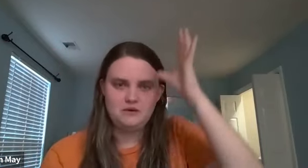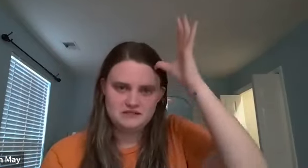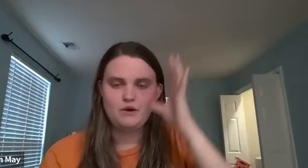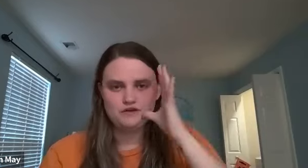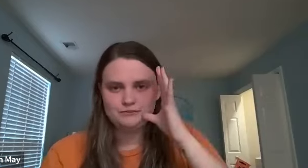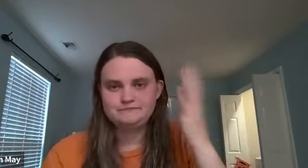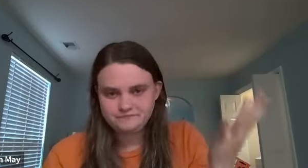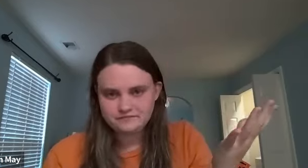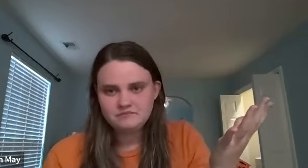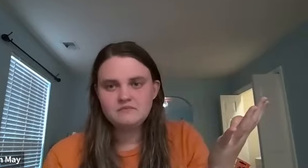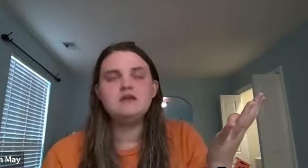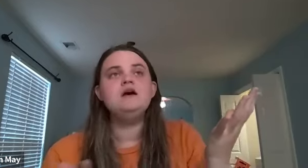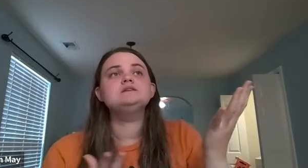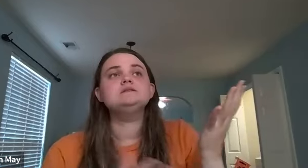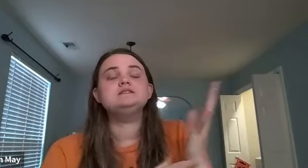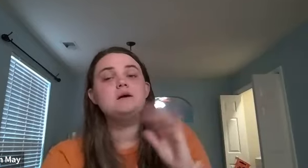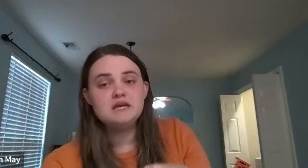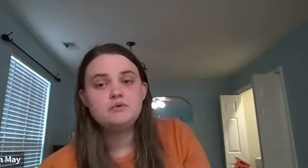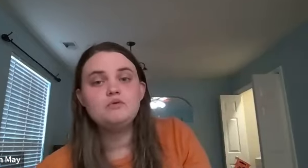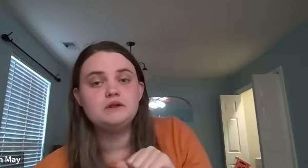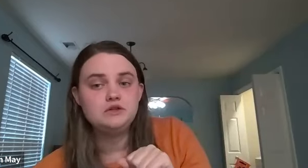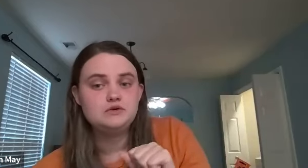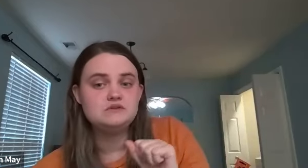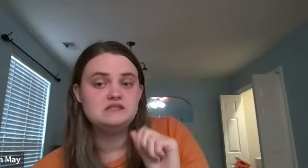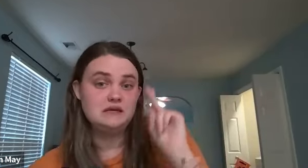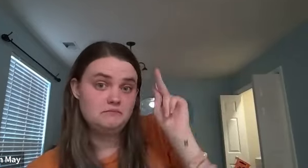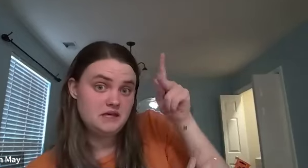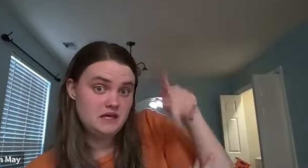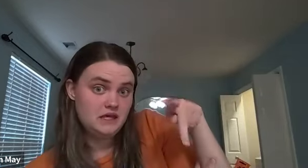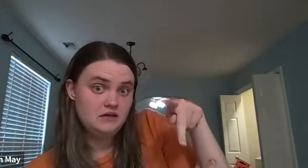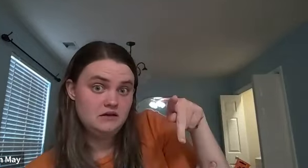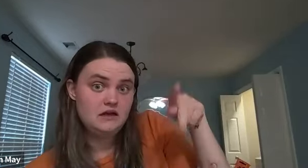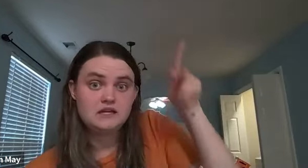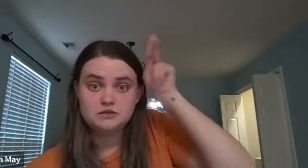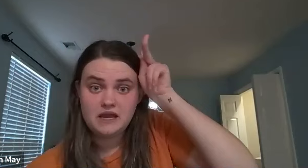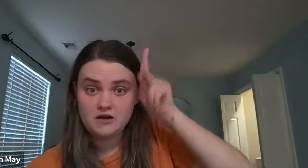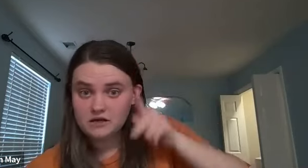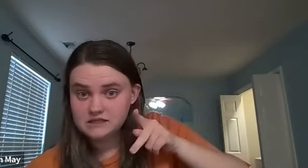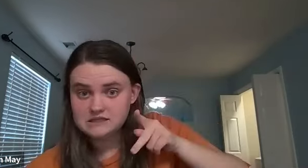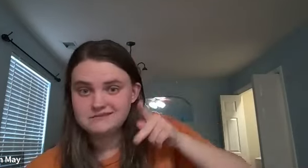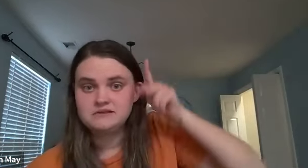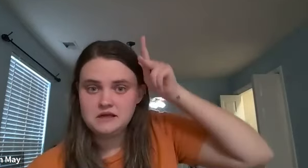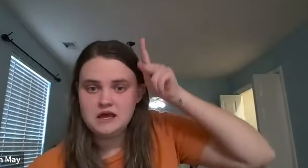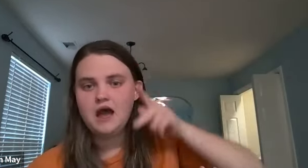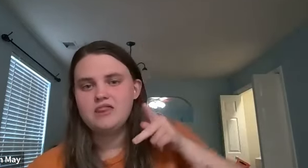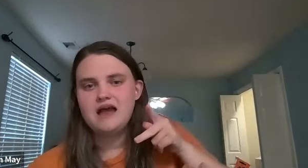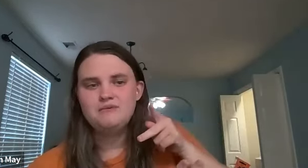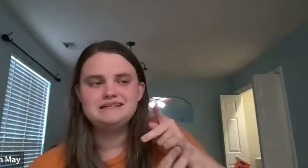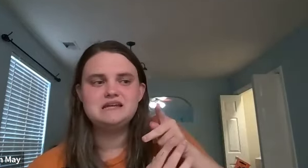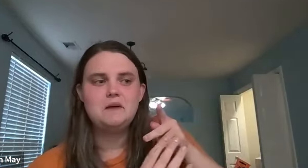parents, however. Some people will use the P and do parents. That one is not